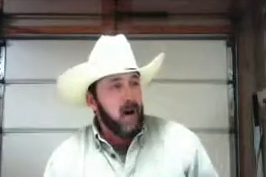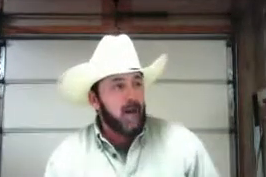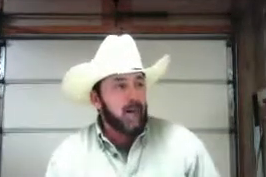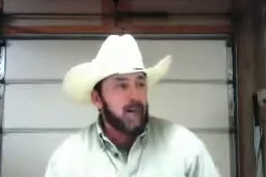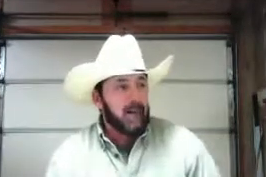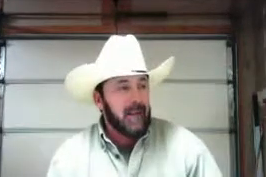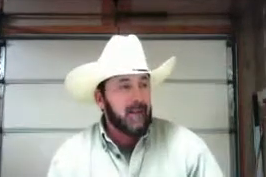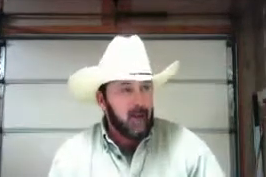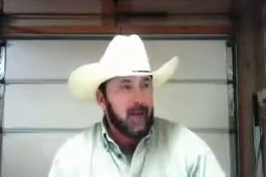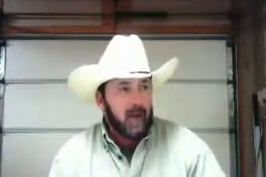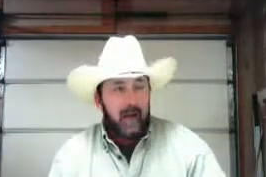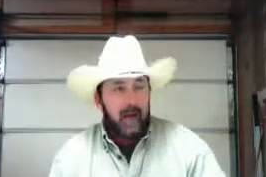in the very